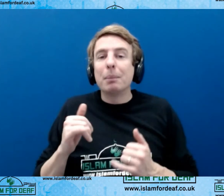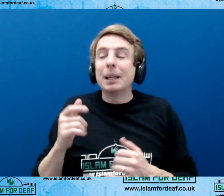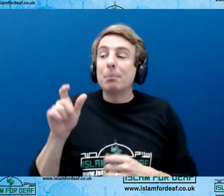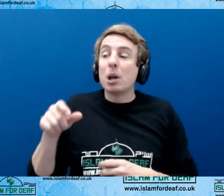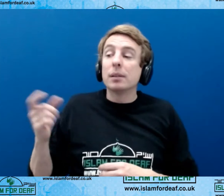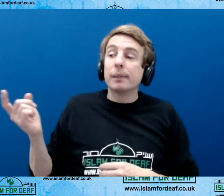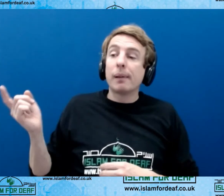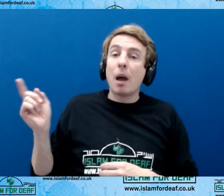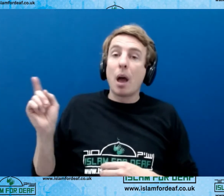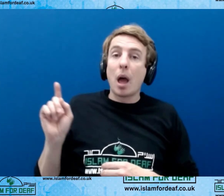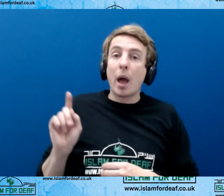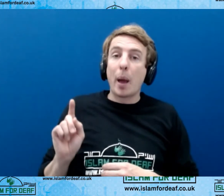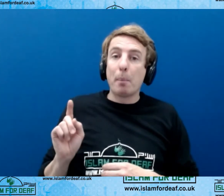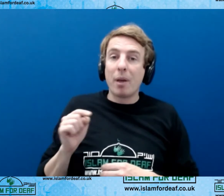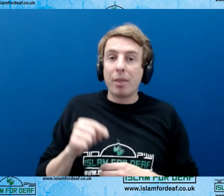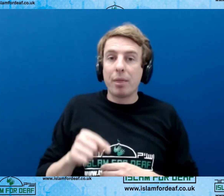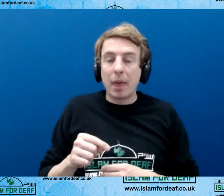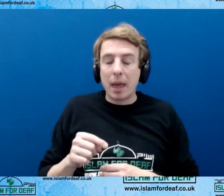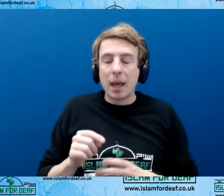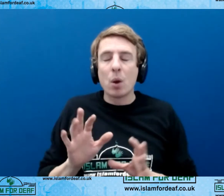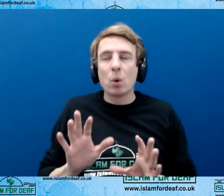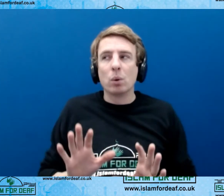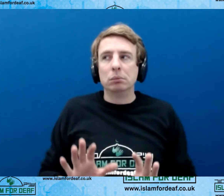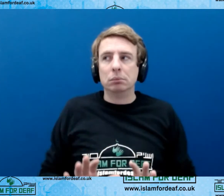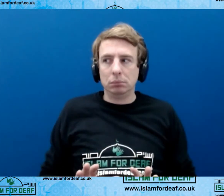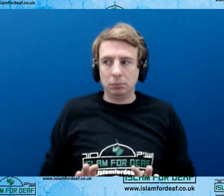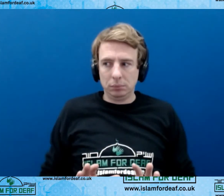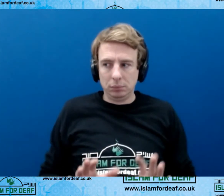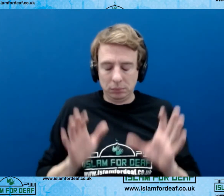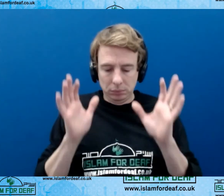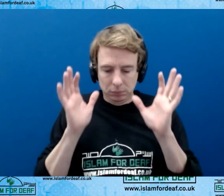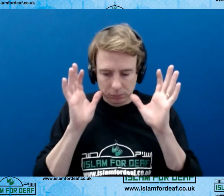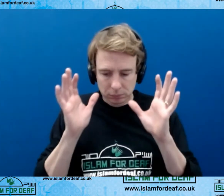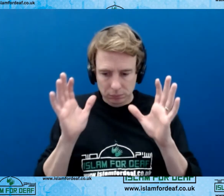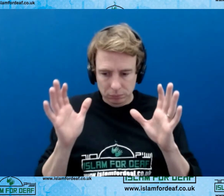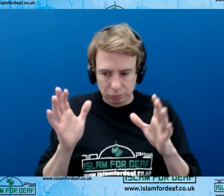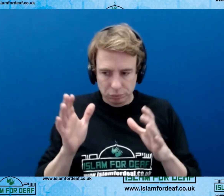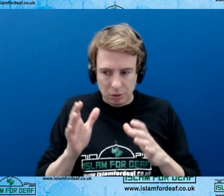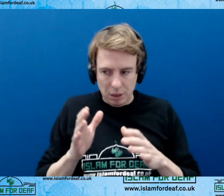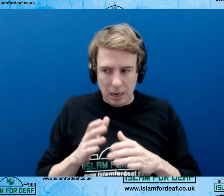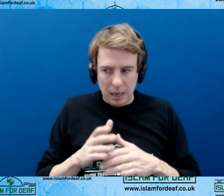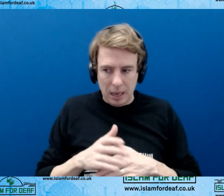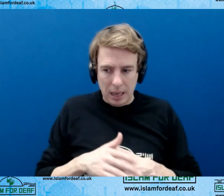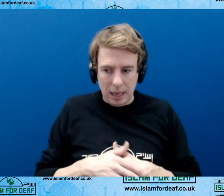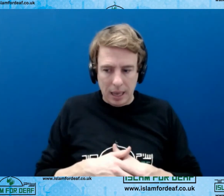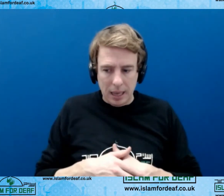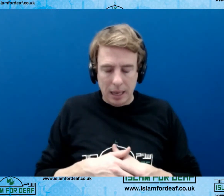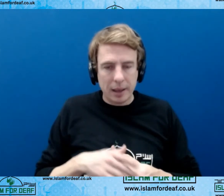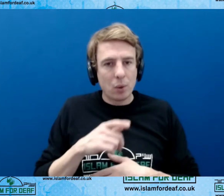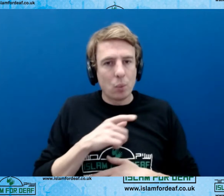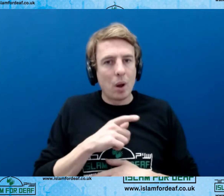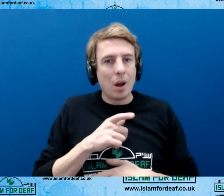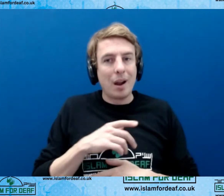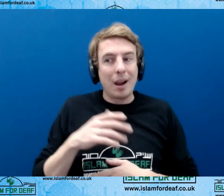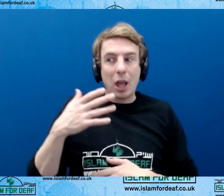prayer, in order for the individual who's come in to notice their prayer, how well they do it.